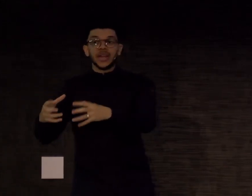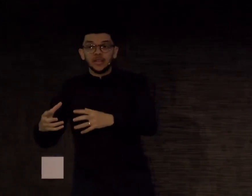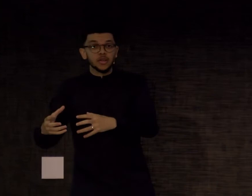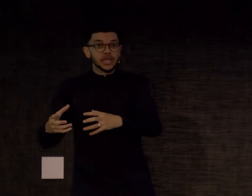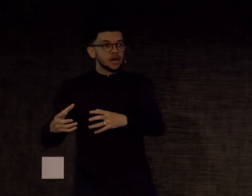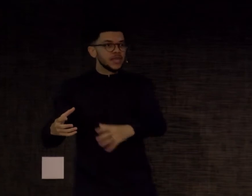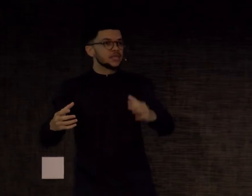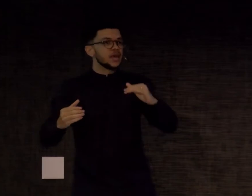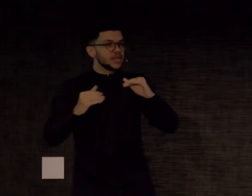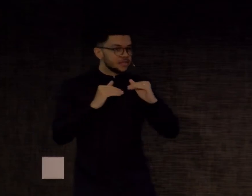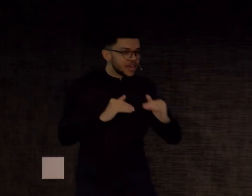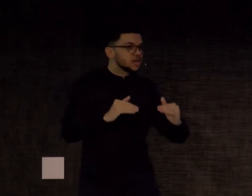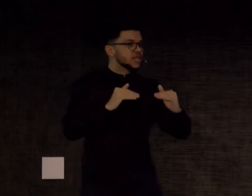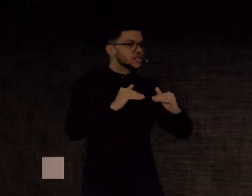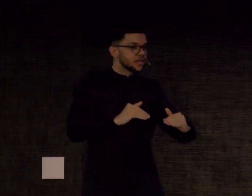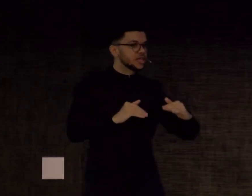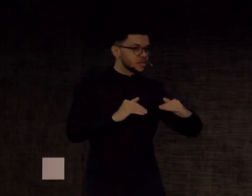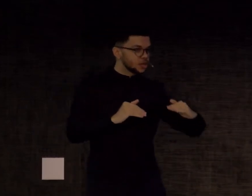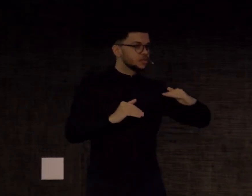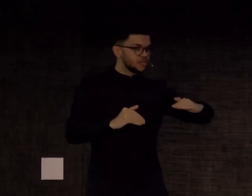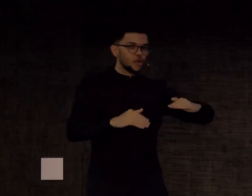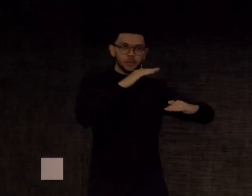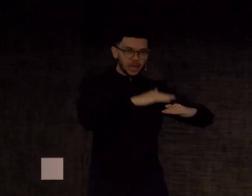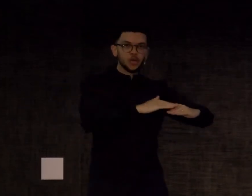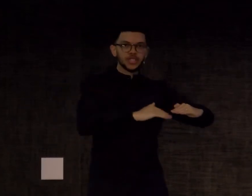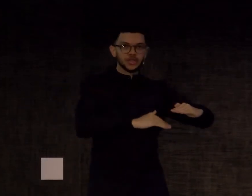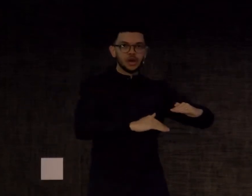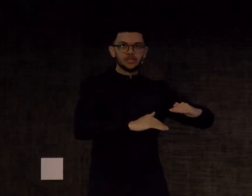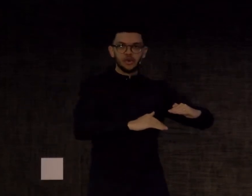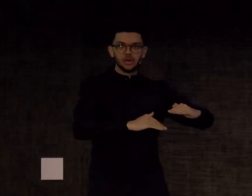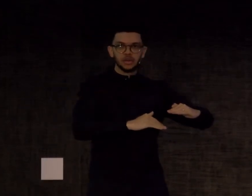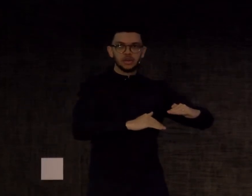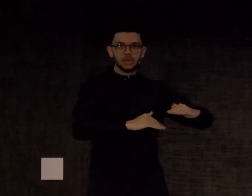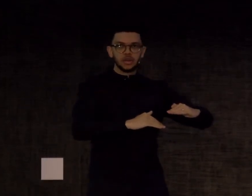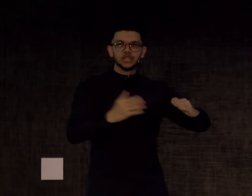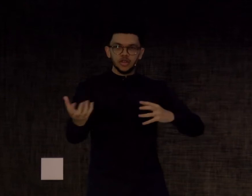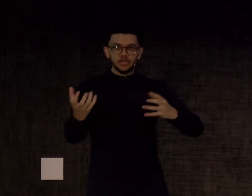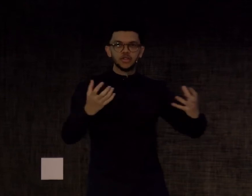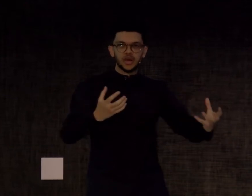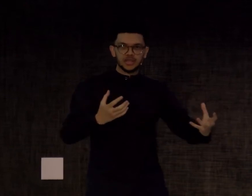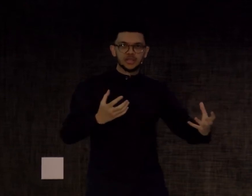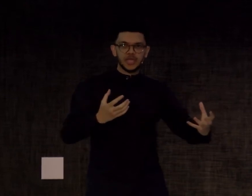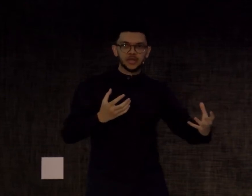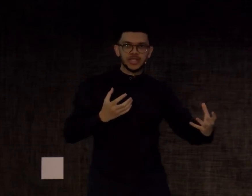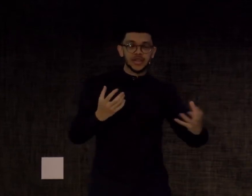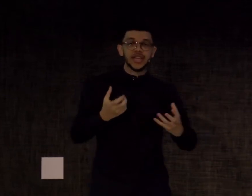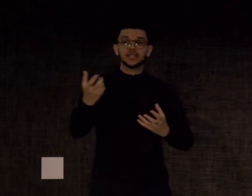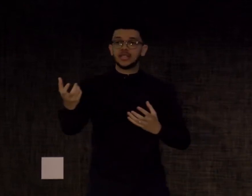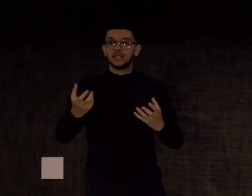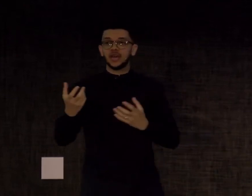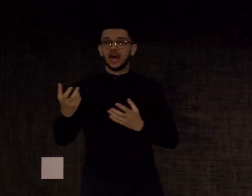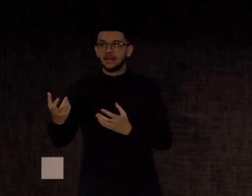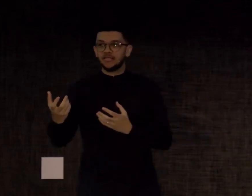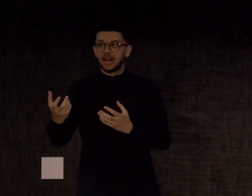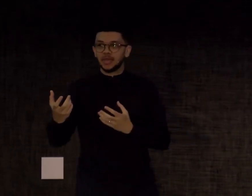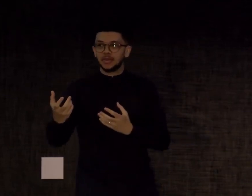But in those economies, there's a very serious social flaw below which you can't fall. So those two policies speak to each other. Yes, it's easier